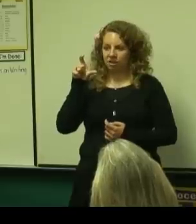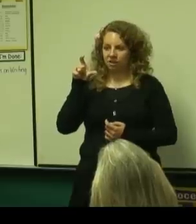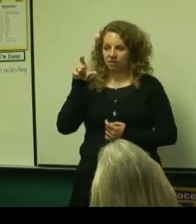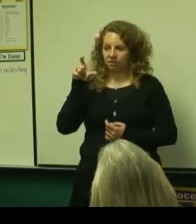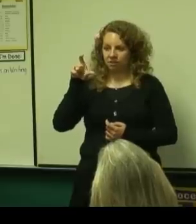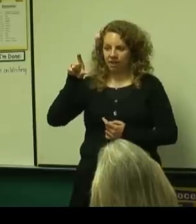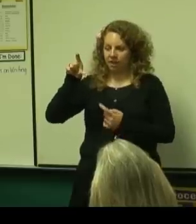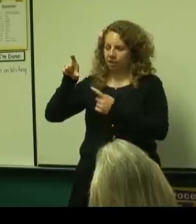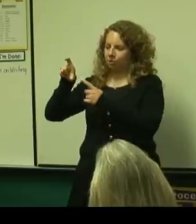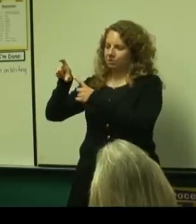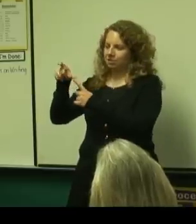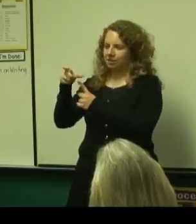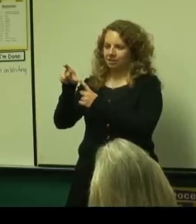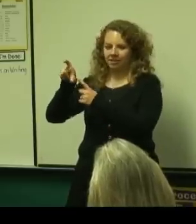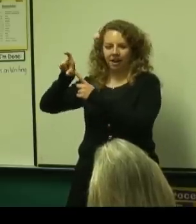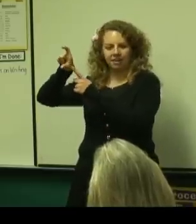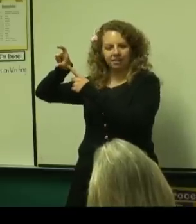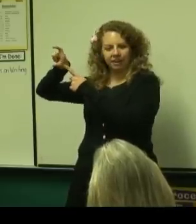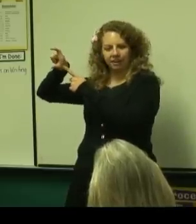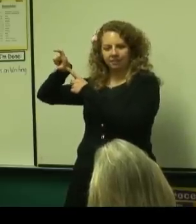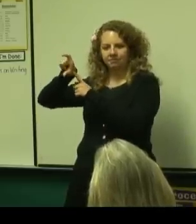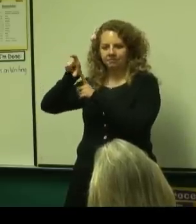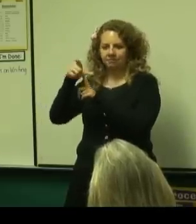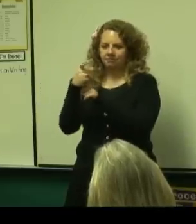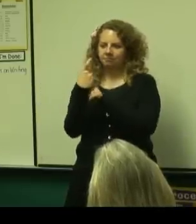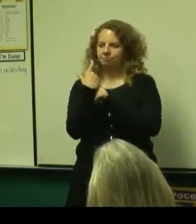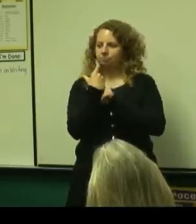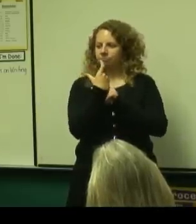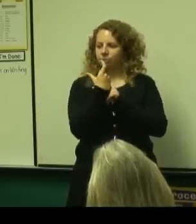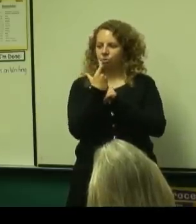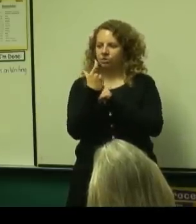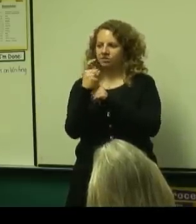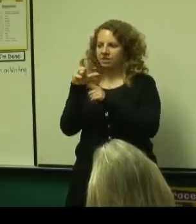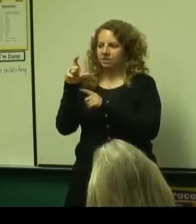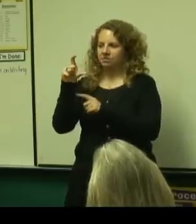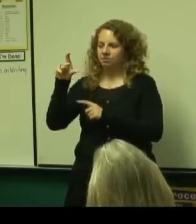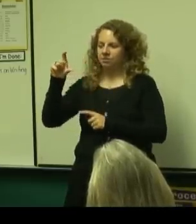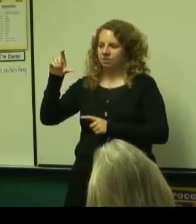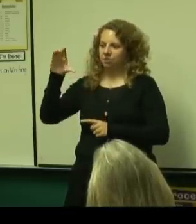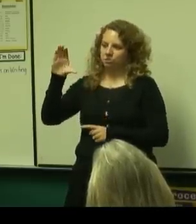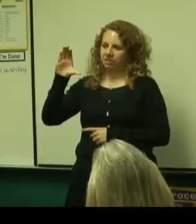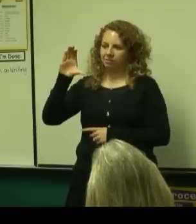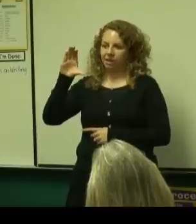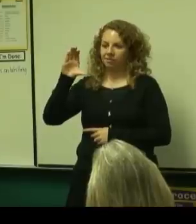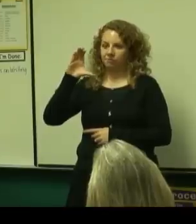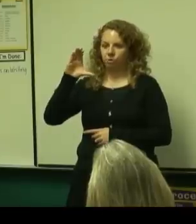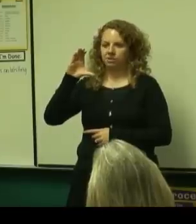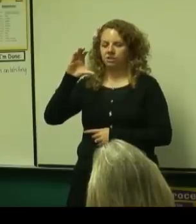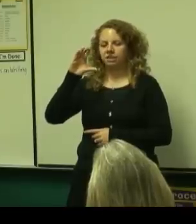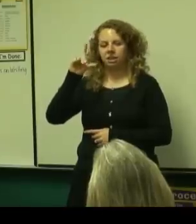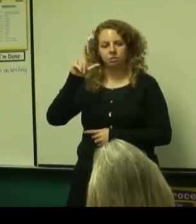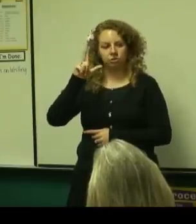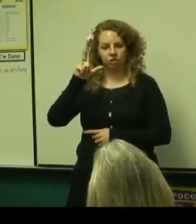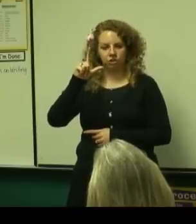100, and it goes into kind of like most of a C. So instead of making a full C like that, you would just